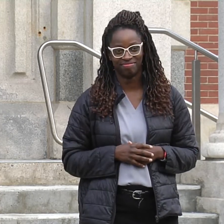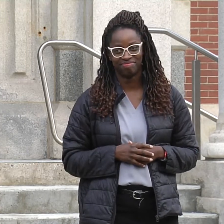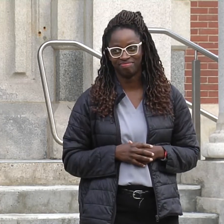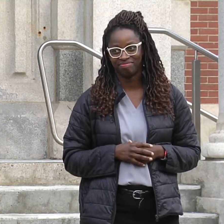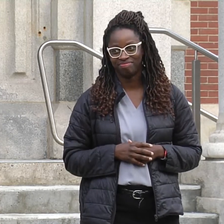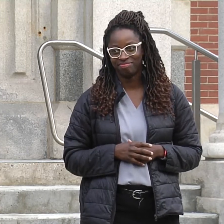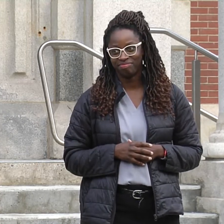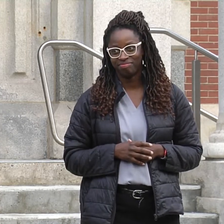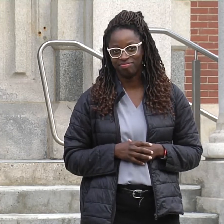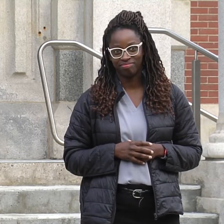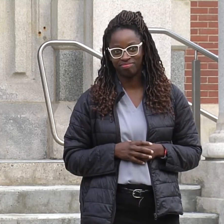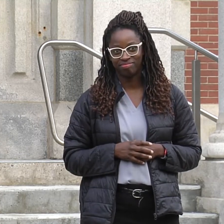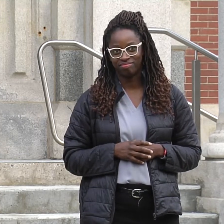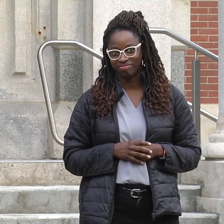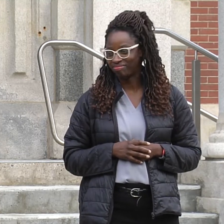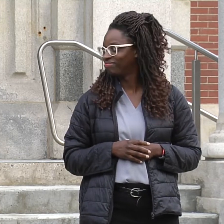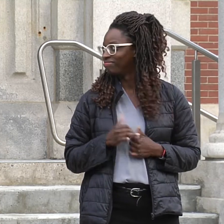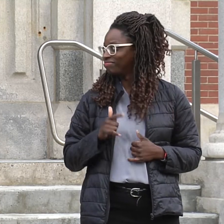For some hot